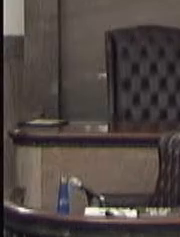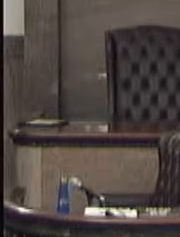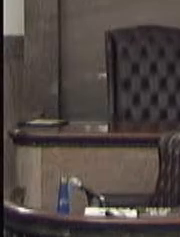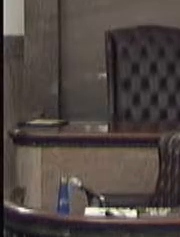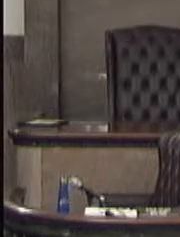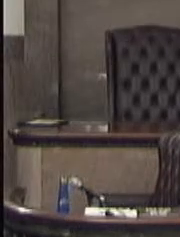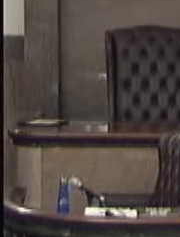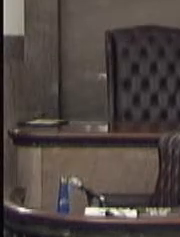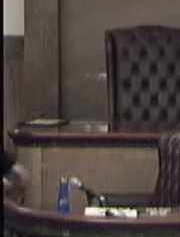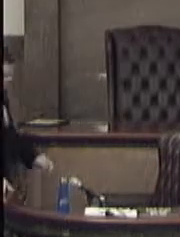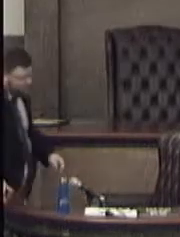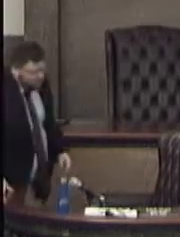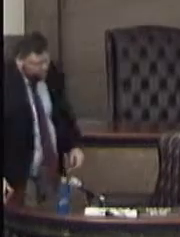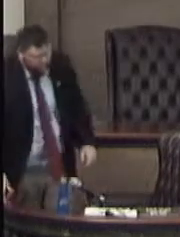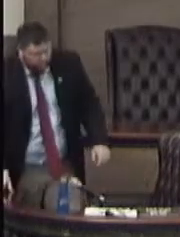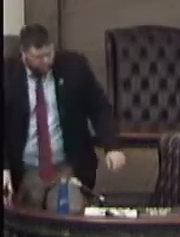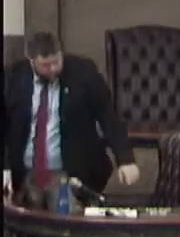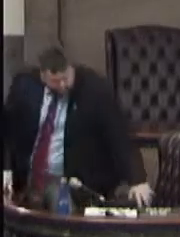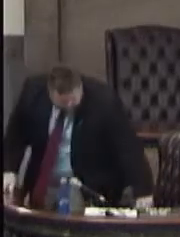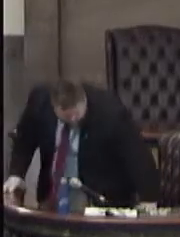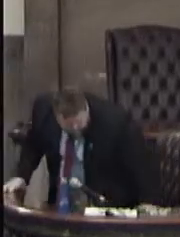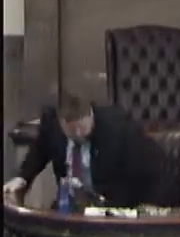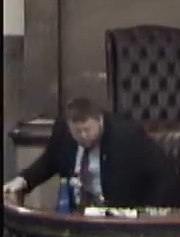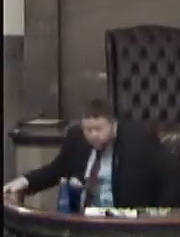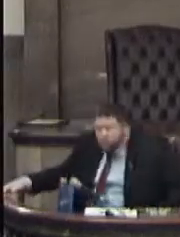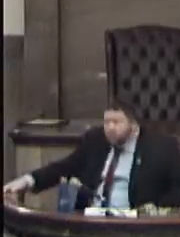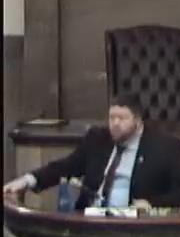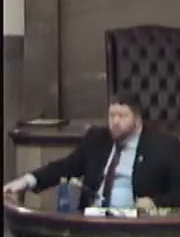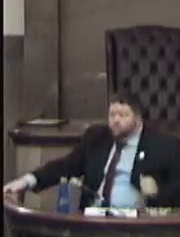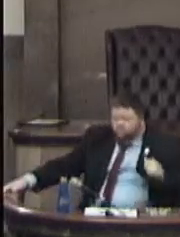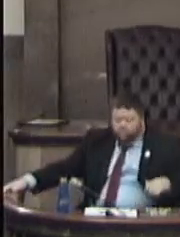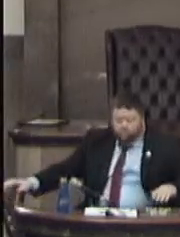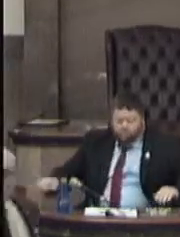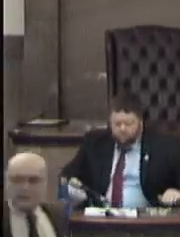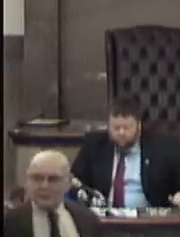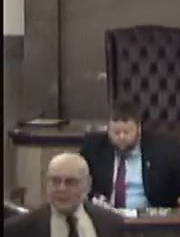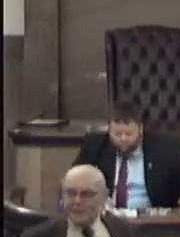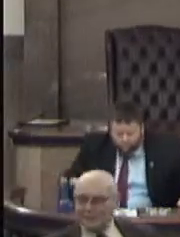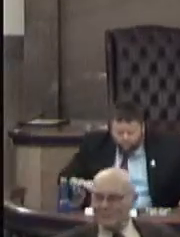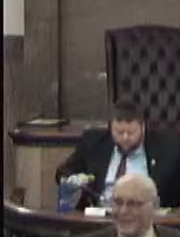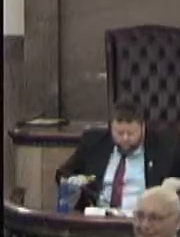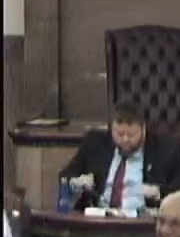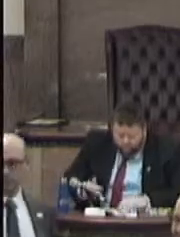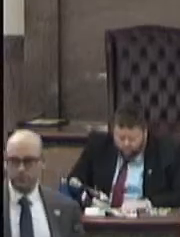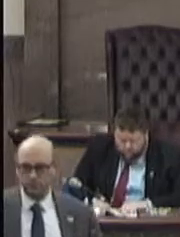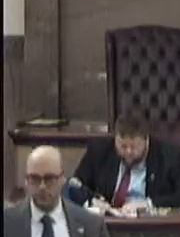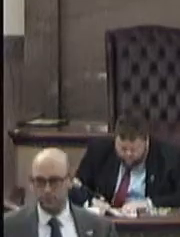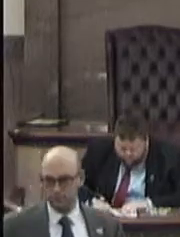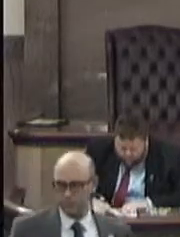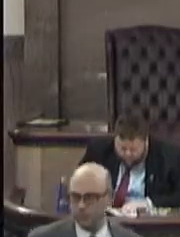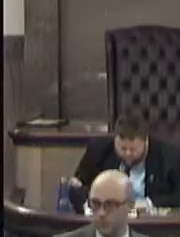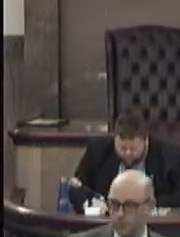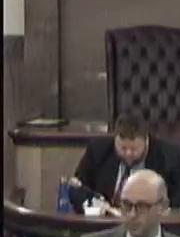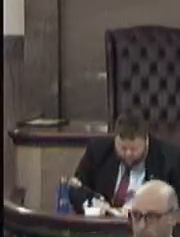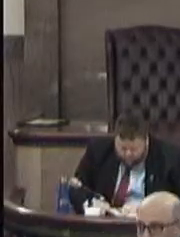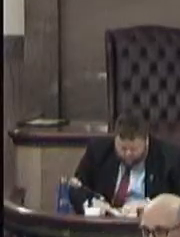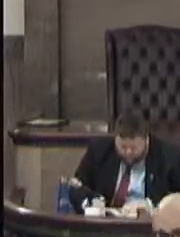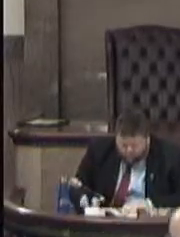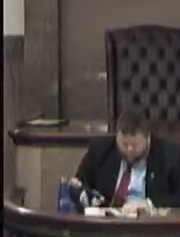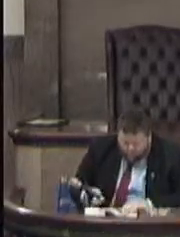Mr. Alcoffer. Here. Mr. Ansello. Here. Mr. Baroff. Here. Ms.